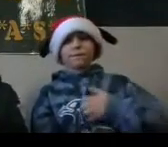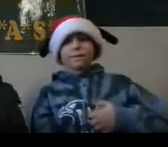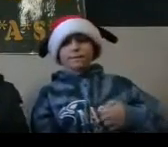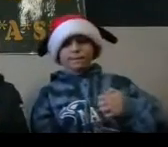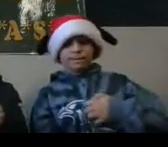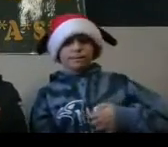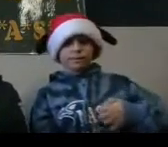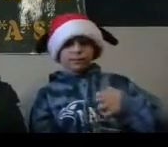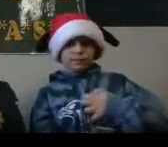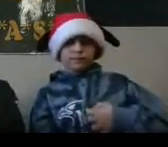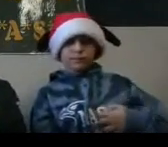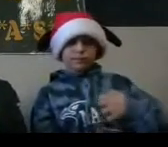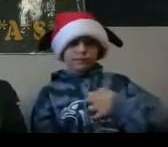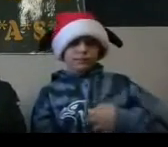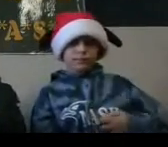truly sorry.